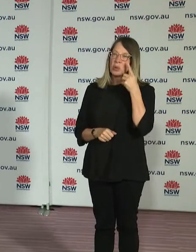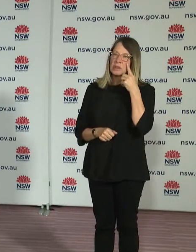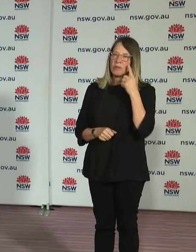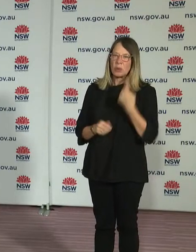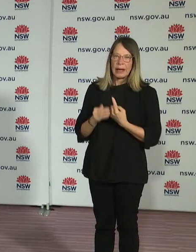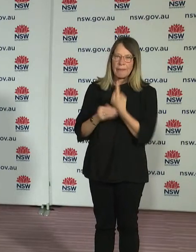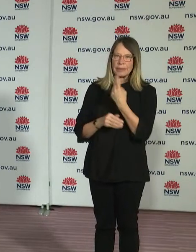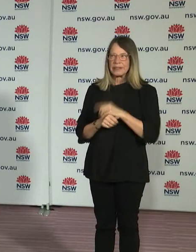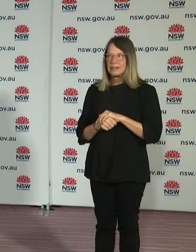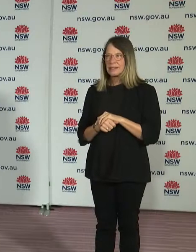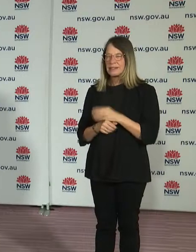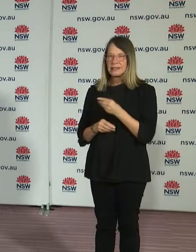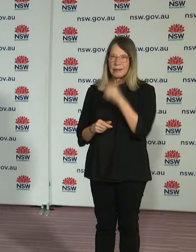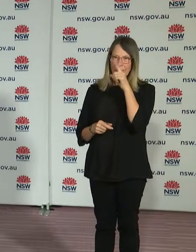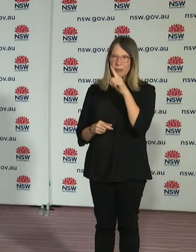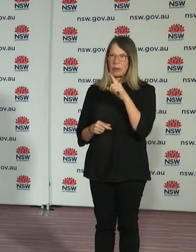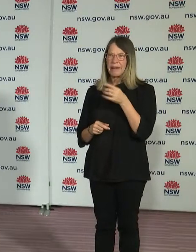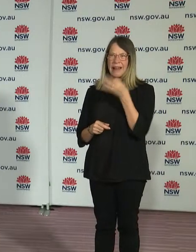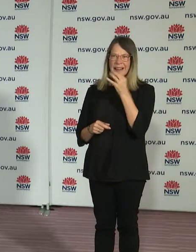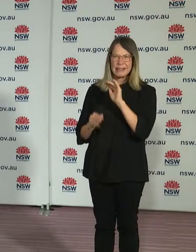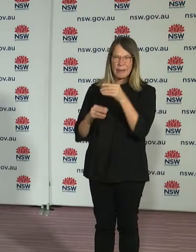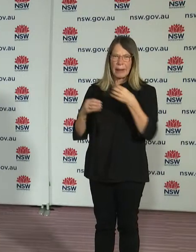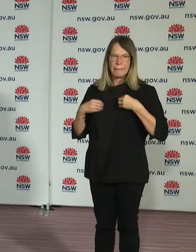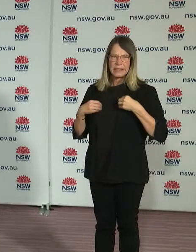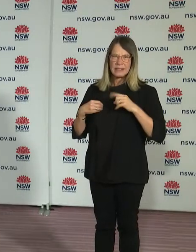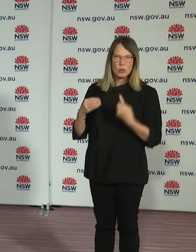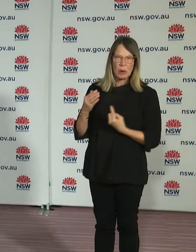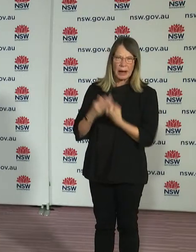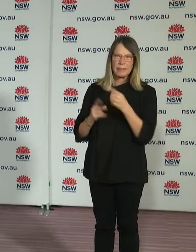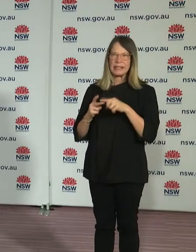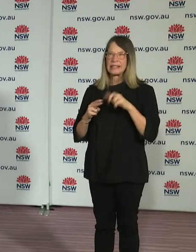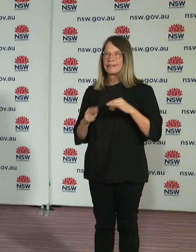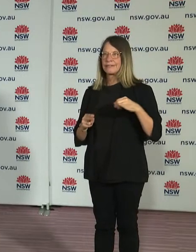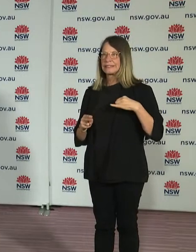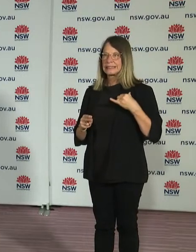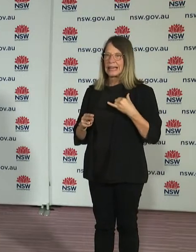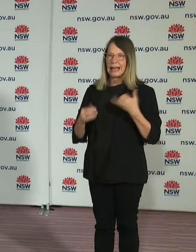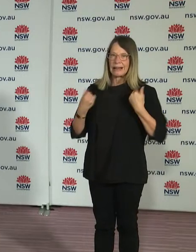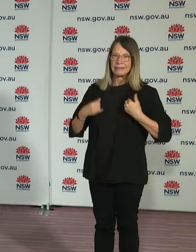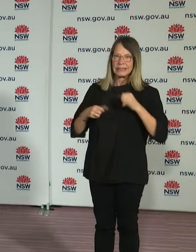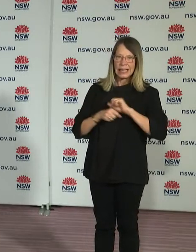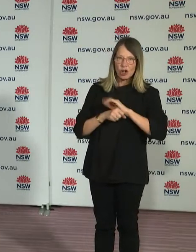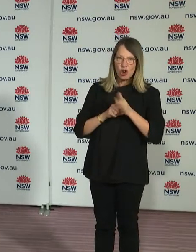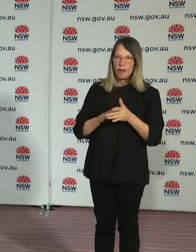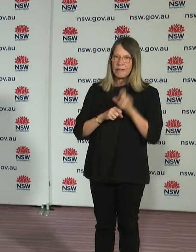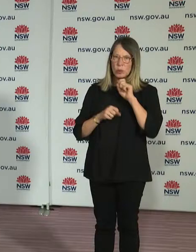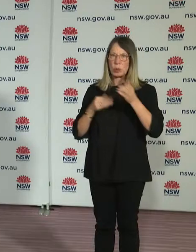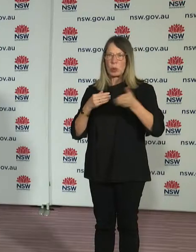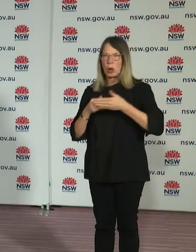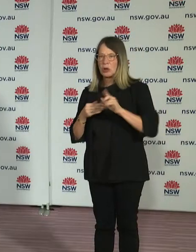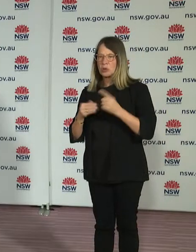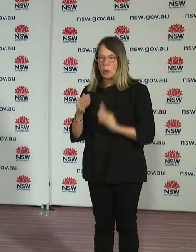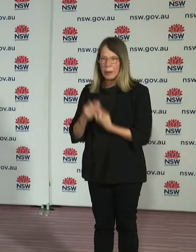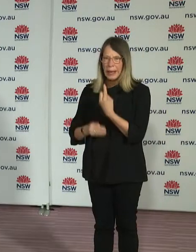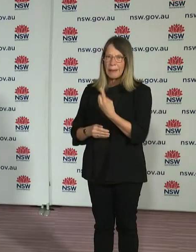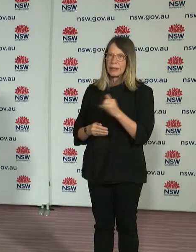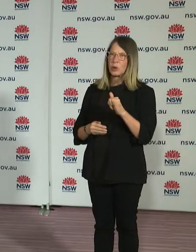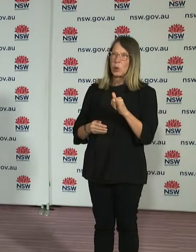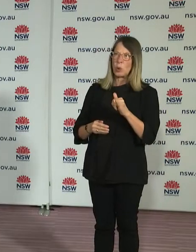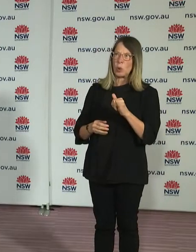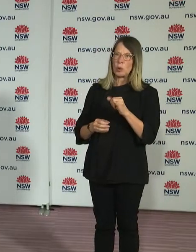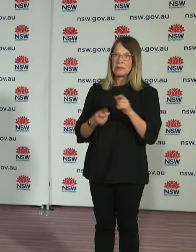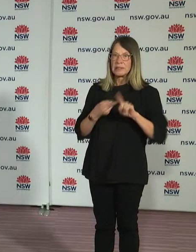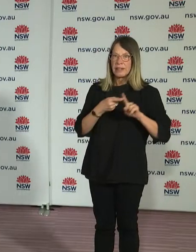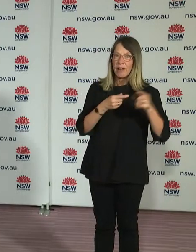business continuity. What happens if there is an outbreak? How do we deal with staff? These are some difficult questions Health will provide us with final advice on, but I think that's what we need to turn